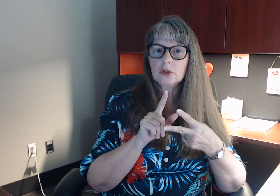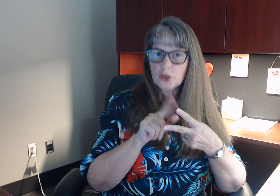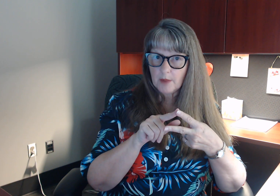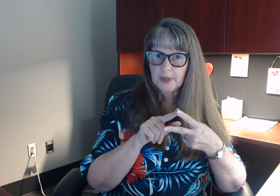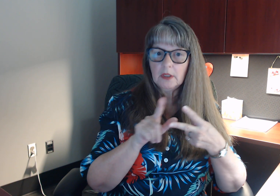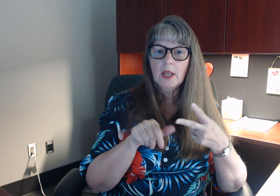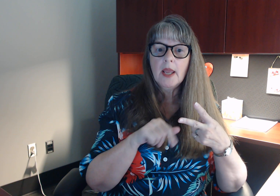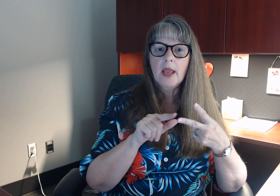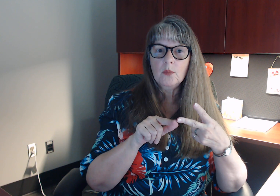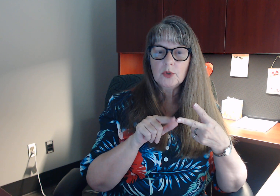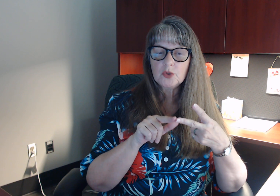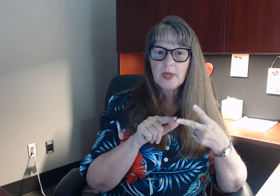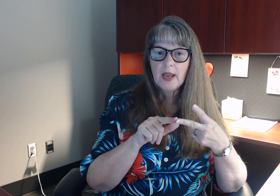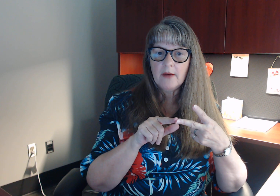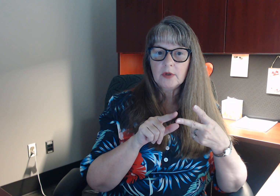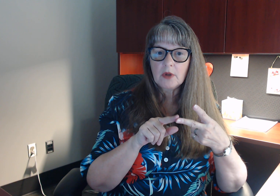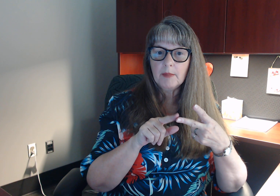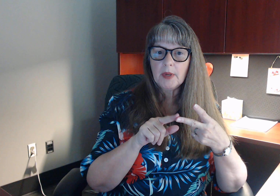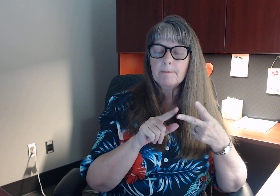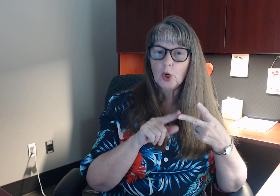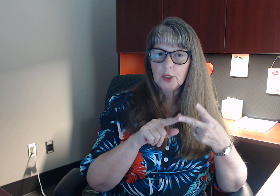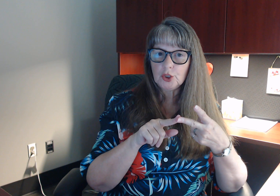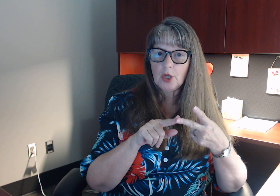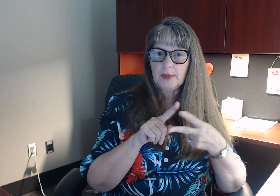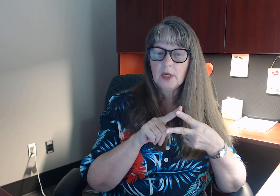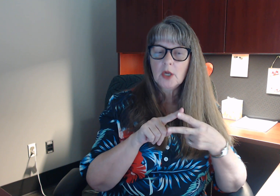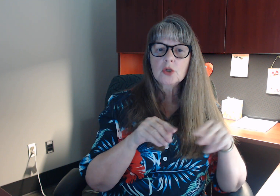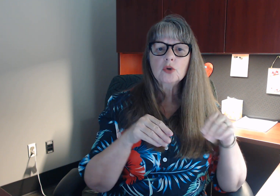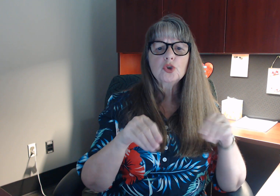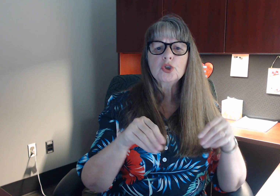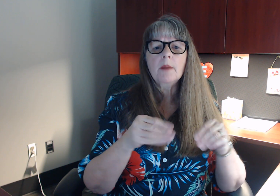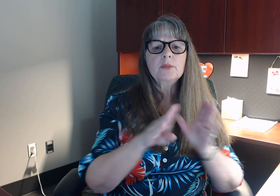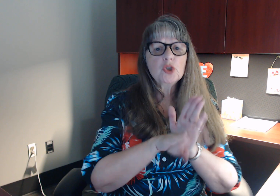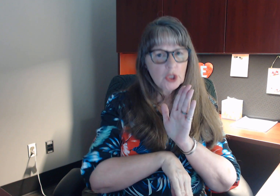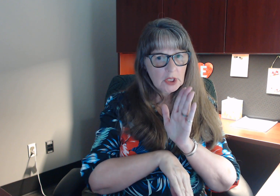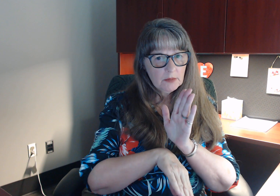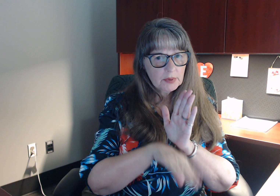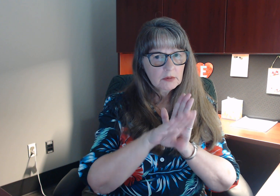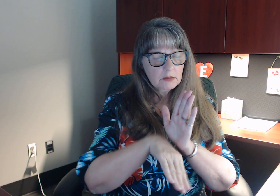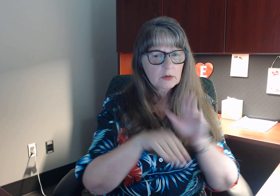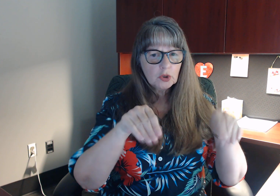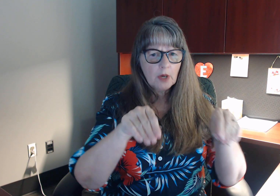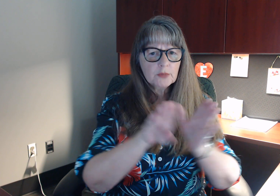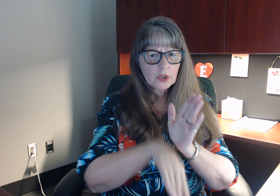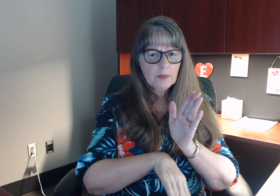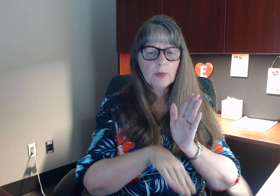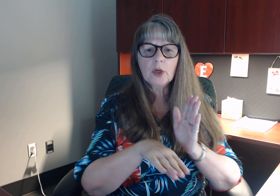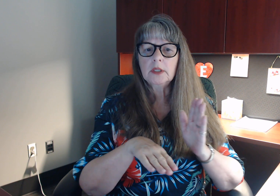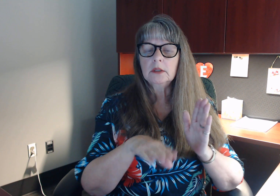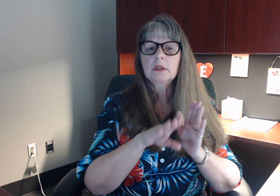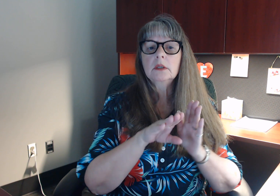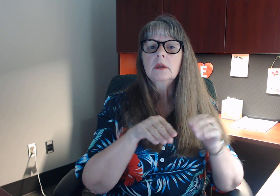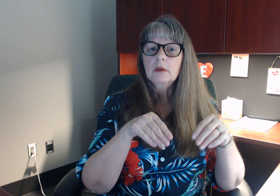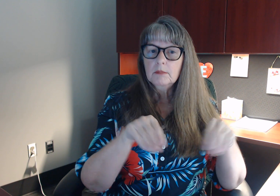shopping, and which we have a comment, bargain shopping. So shop cheap, bargain,